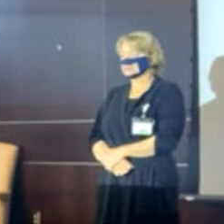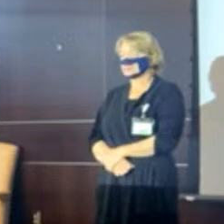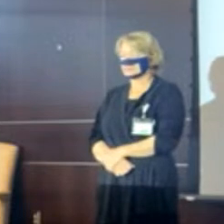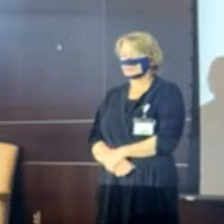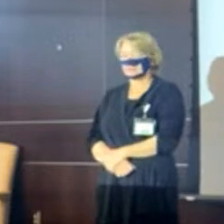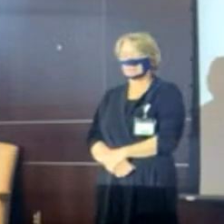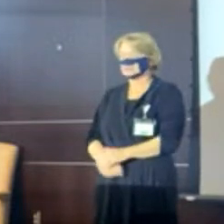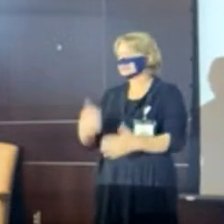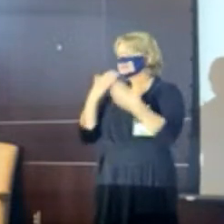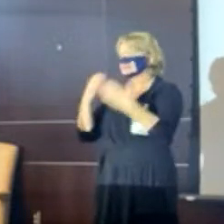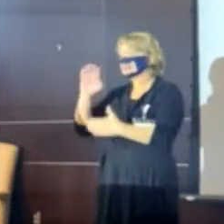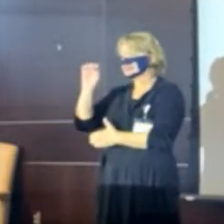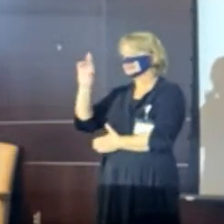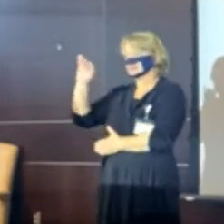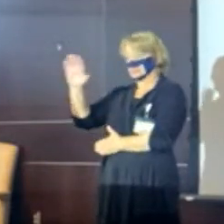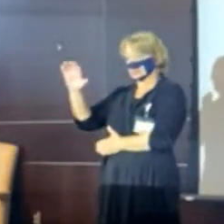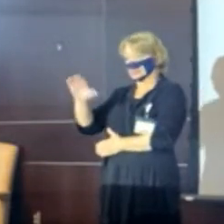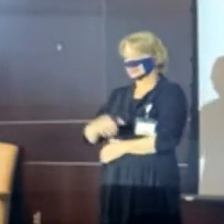Eric.